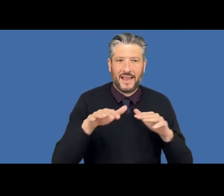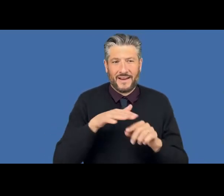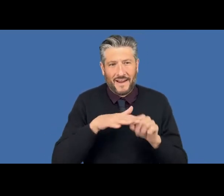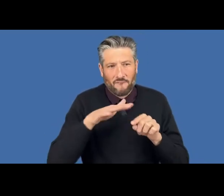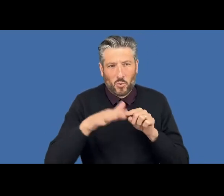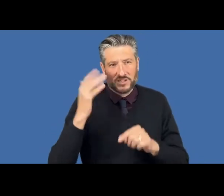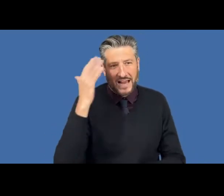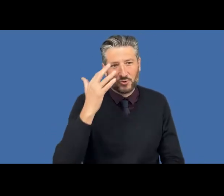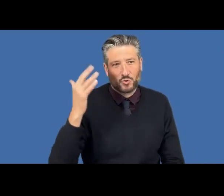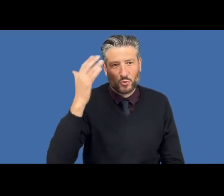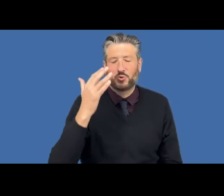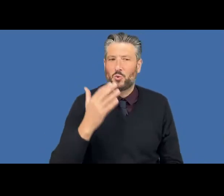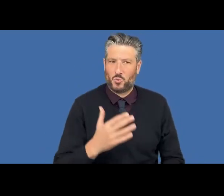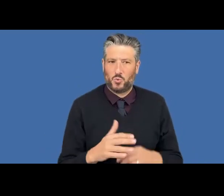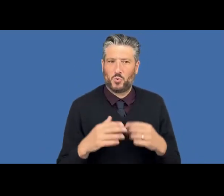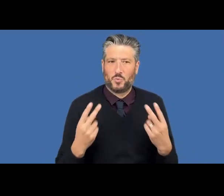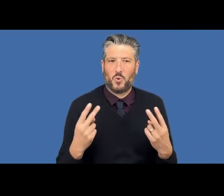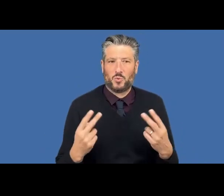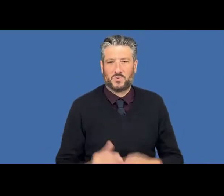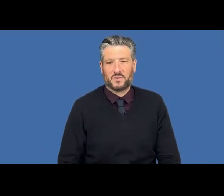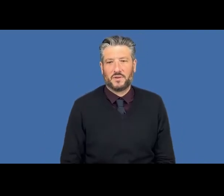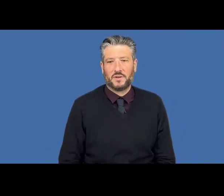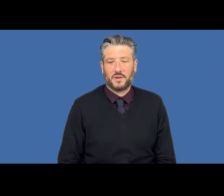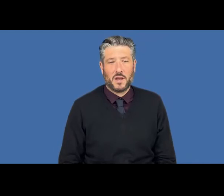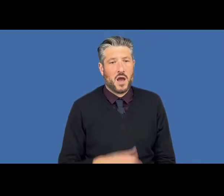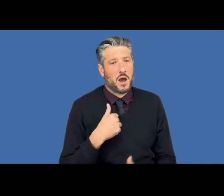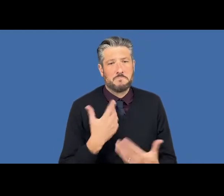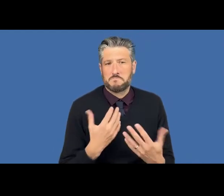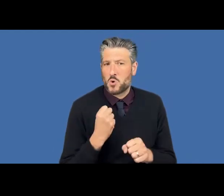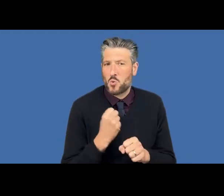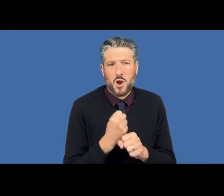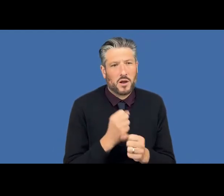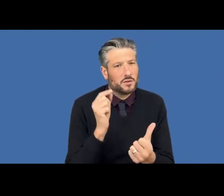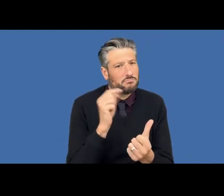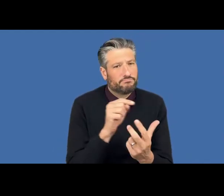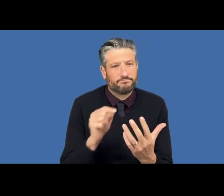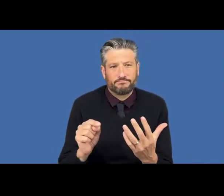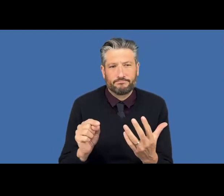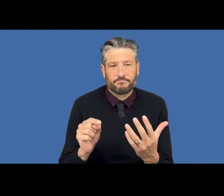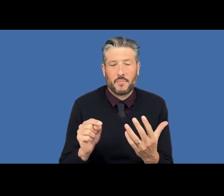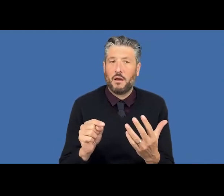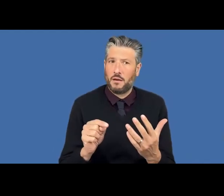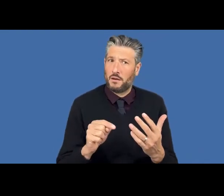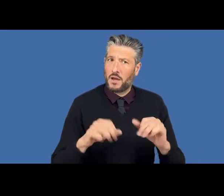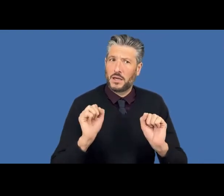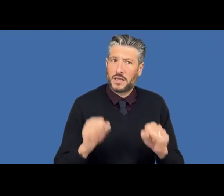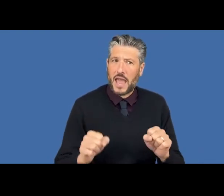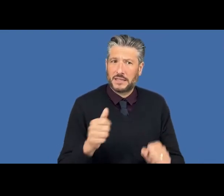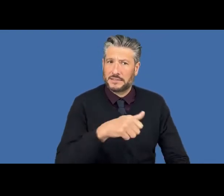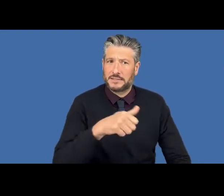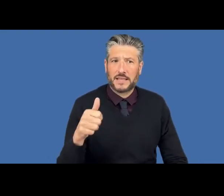some of the stuff that we're doing is making it safe to self-identify as having a disability. Lots